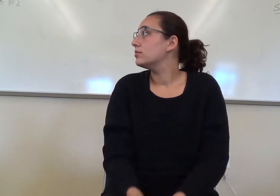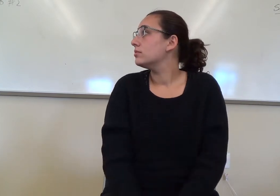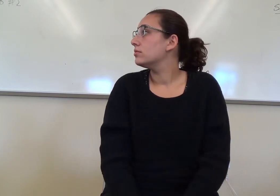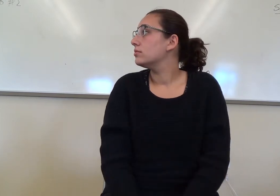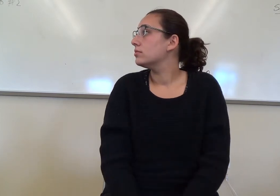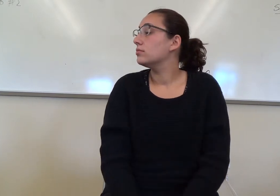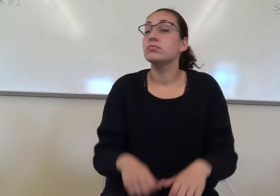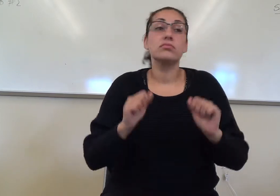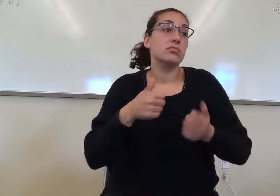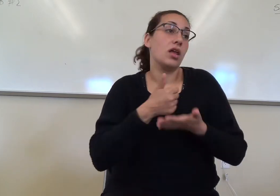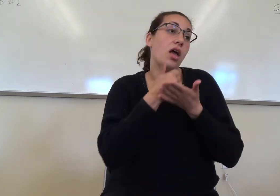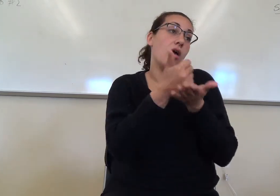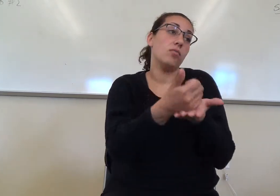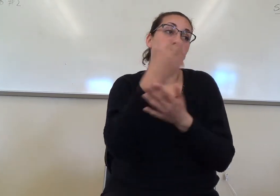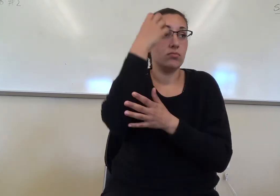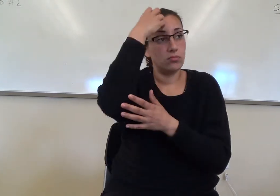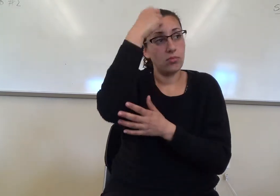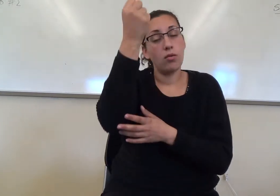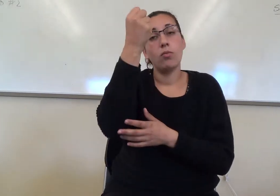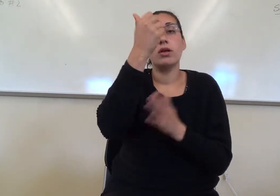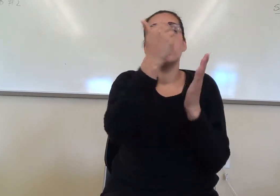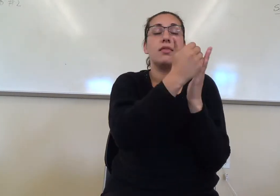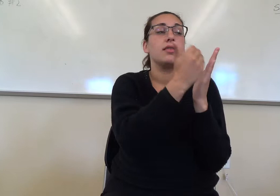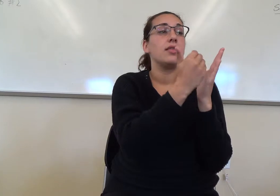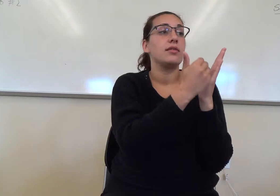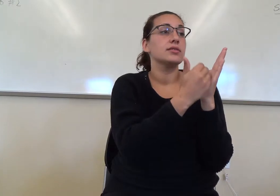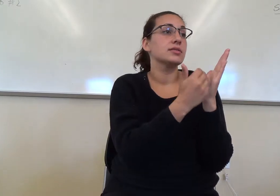Chunking can help you memorize lists.